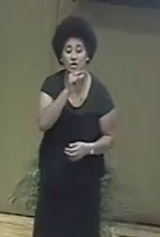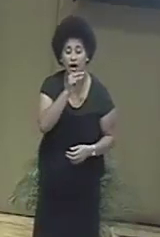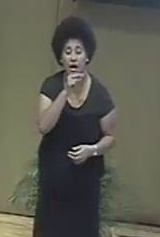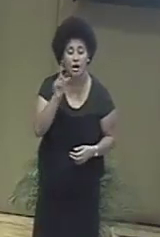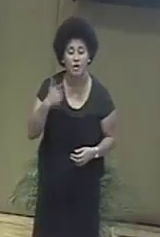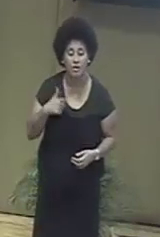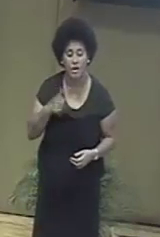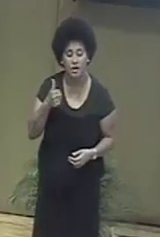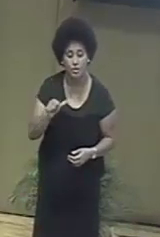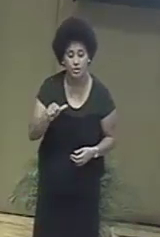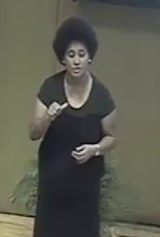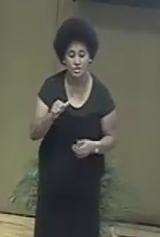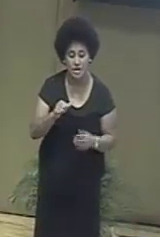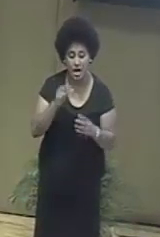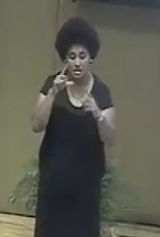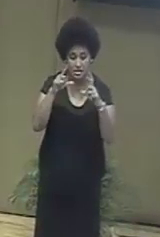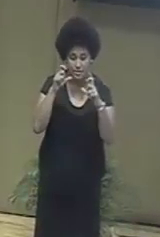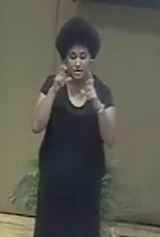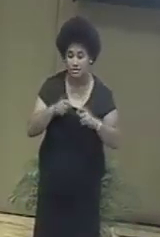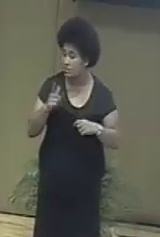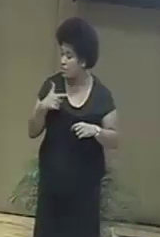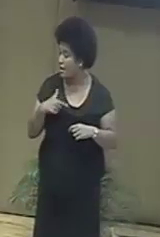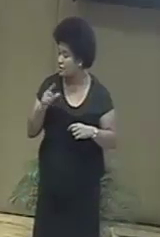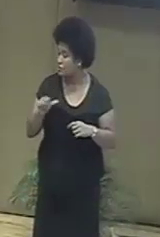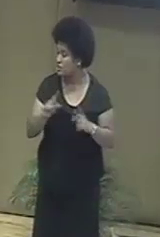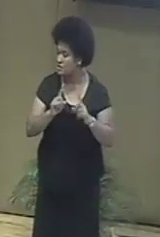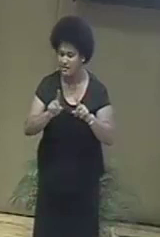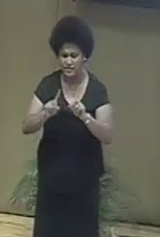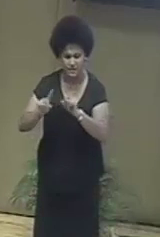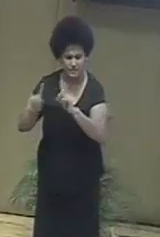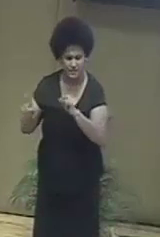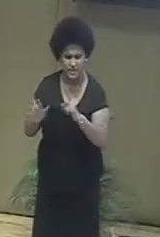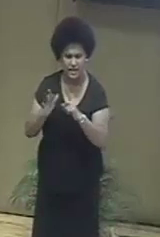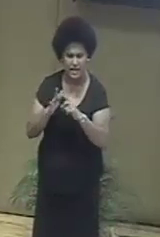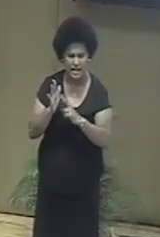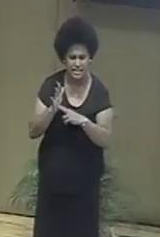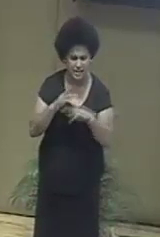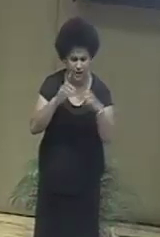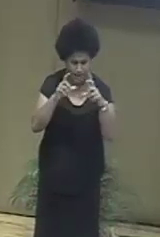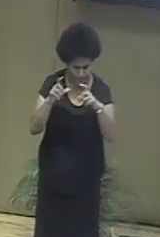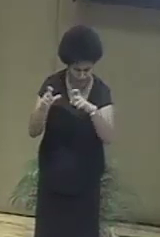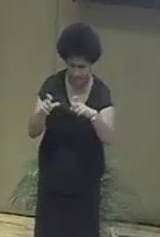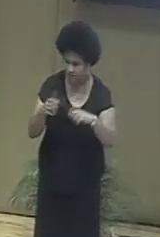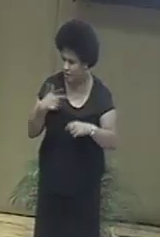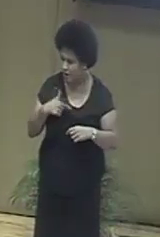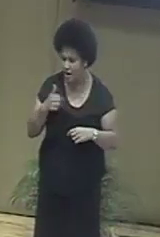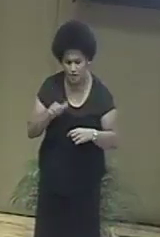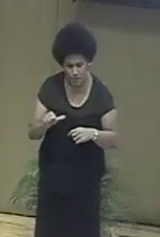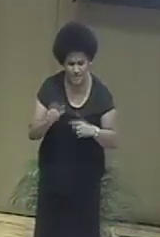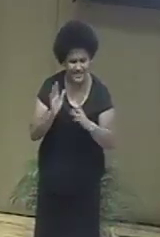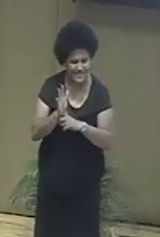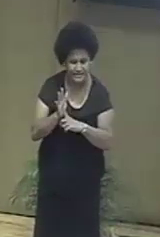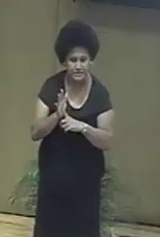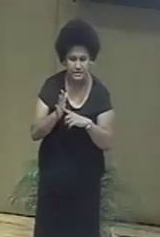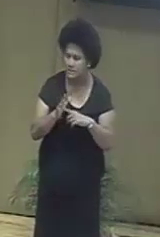use Twitter? Why use Snapchat? Why use Scoop It? Why use Instagram? Why use Pinterest? Why